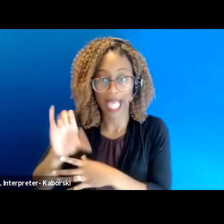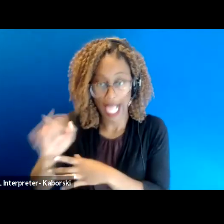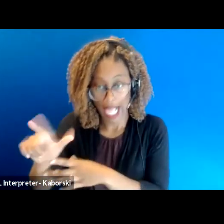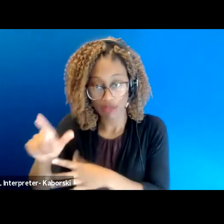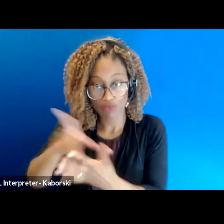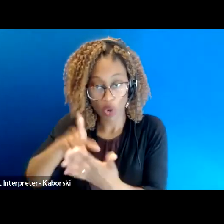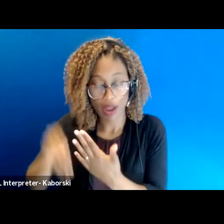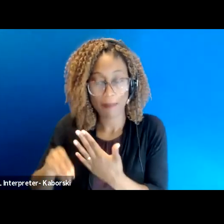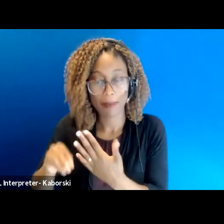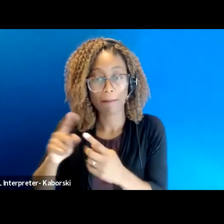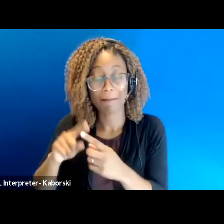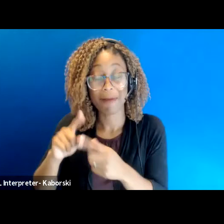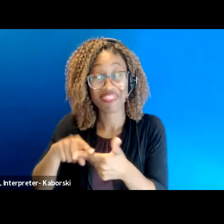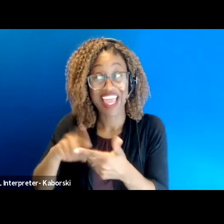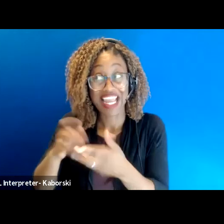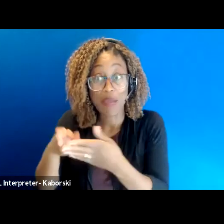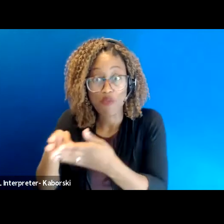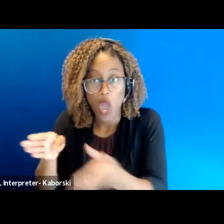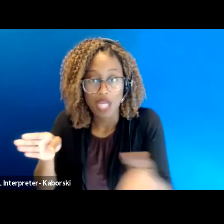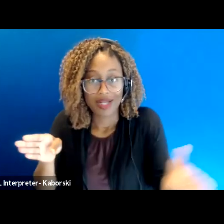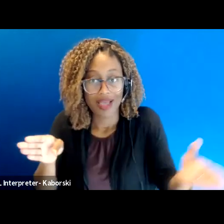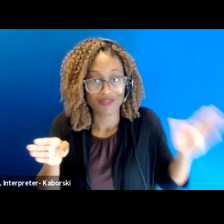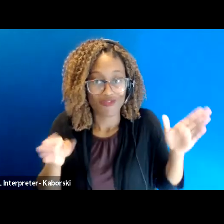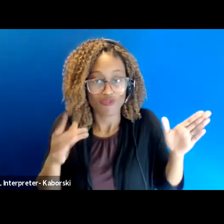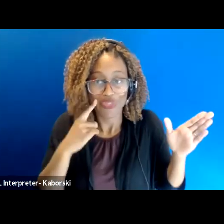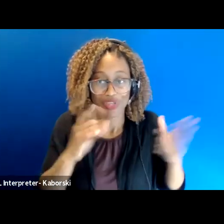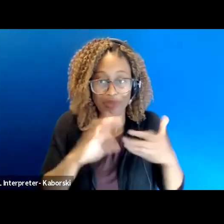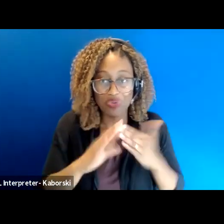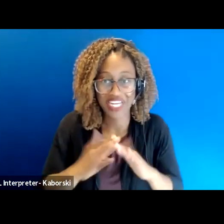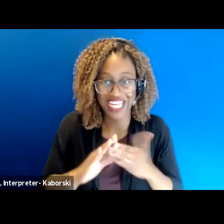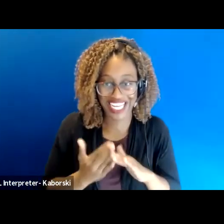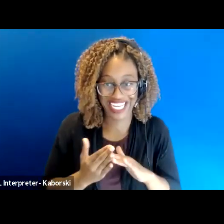It broadened out to the community. It,